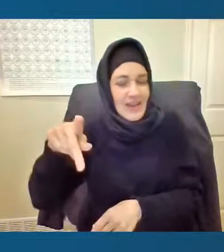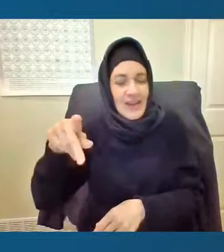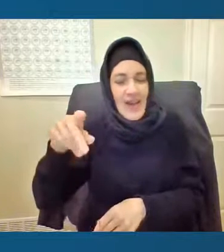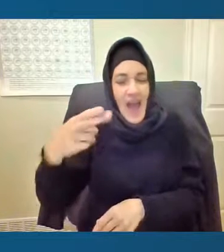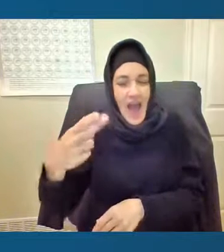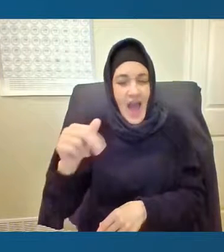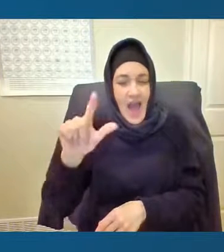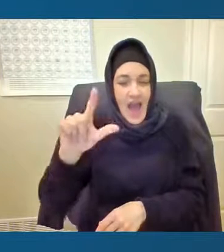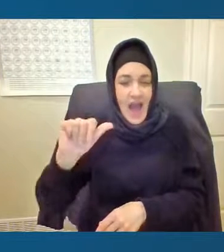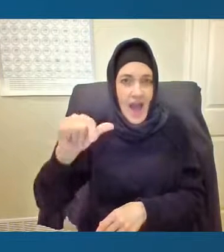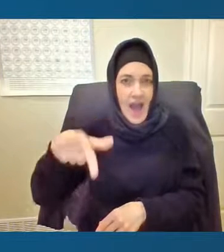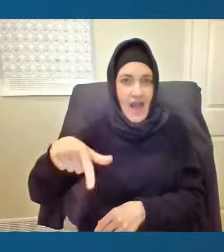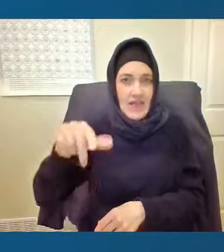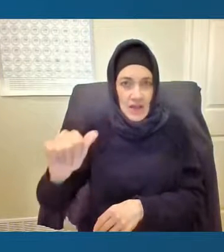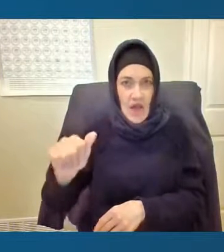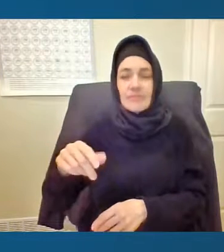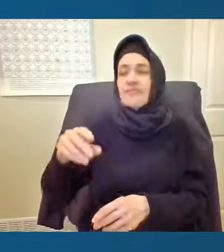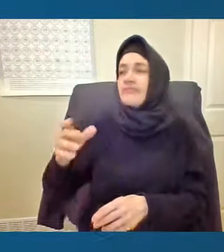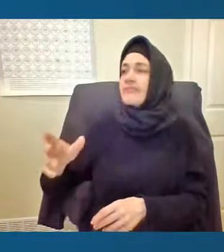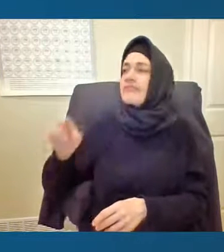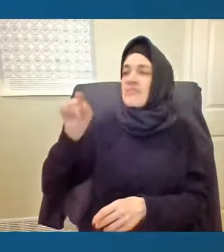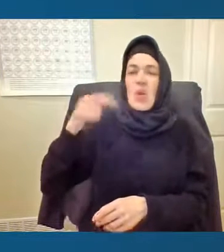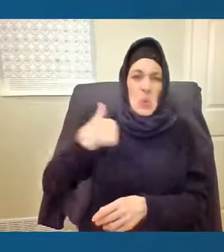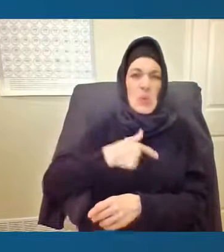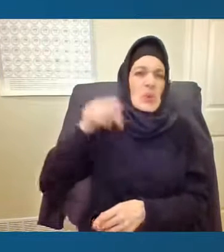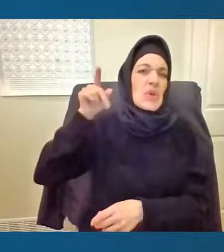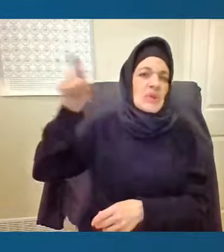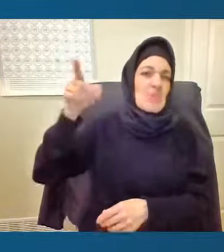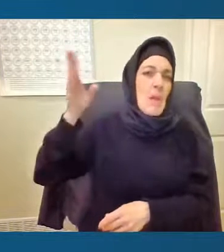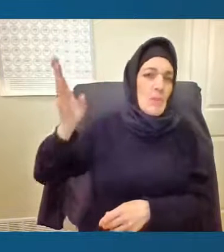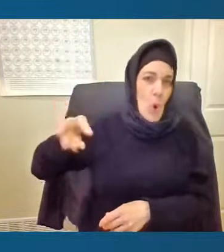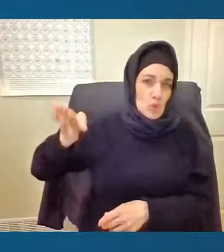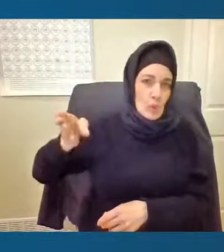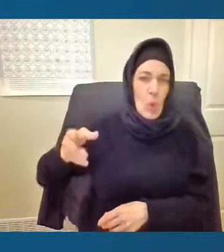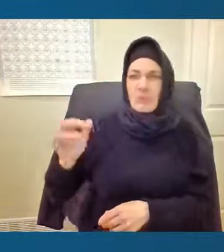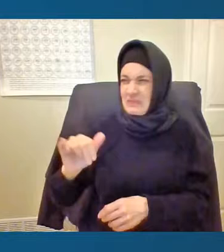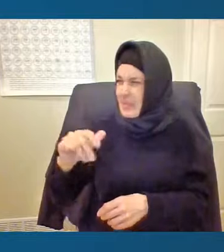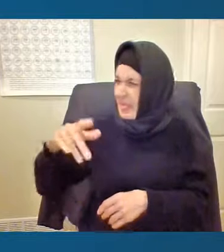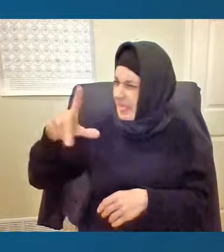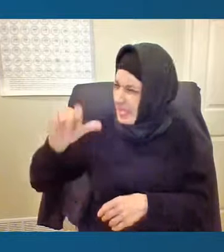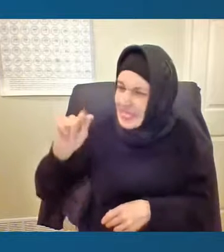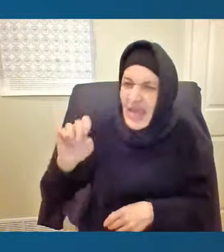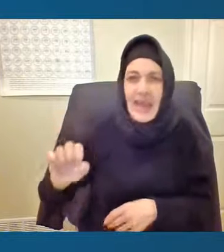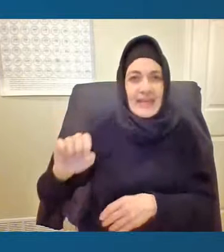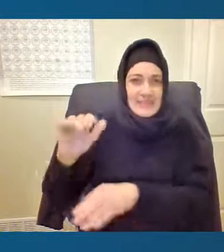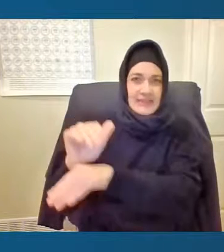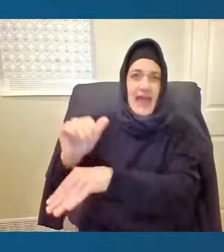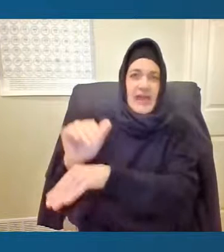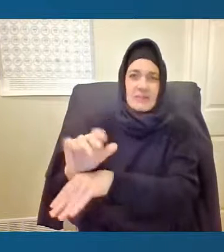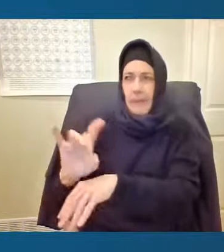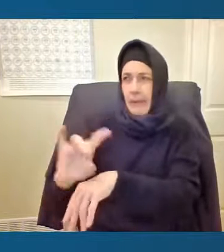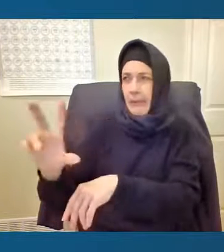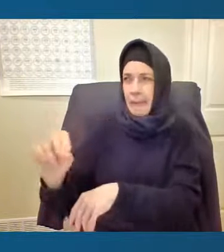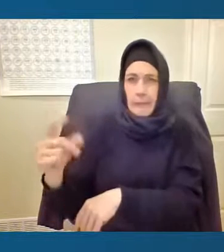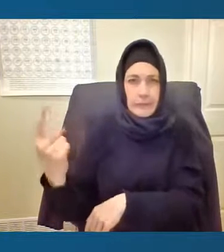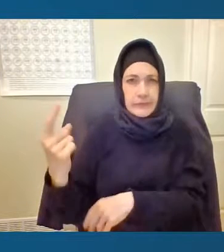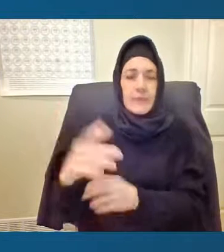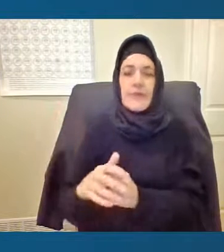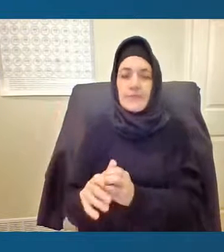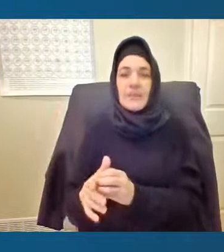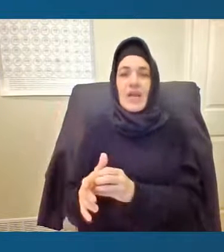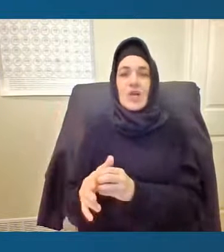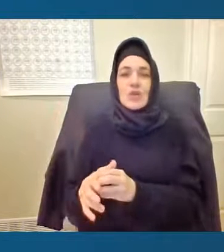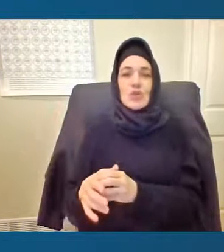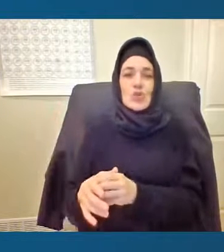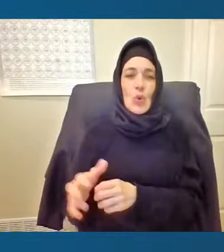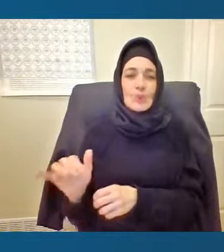at night. It's like 11:30, right? And one of my I call him my ace, okay? You understand? Like, I guess what y'all,